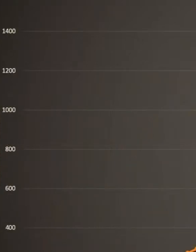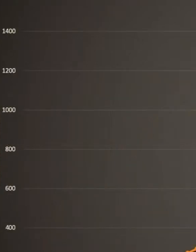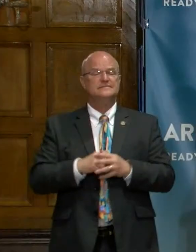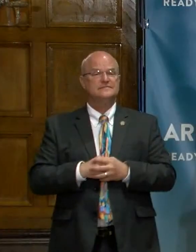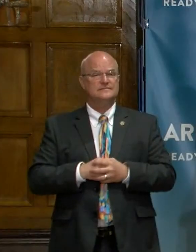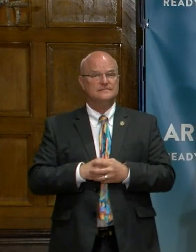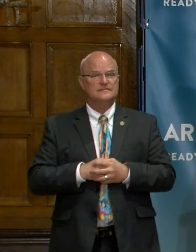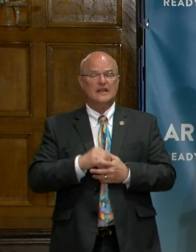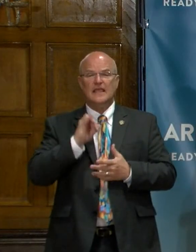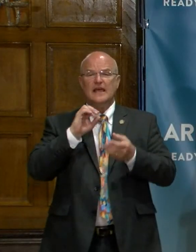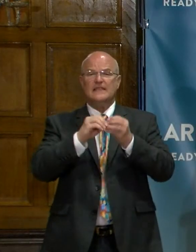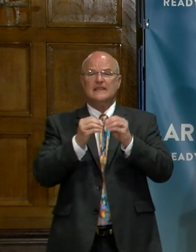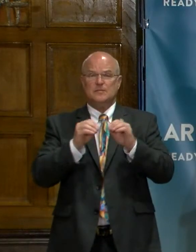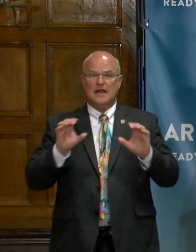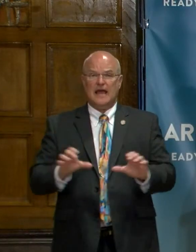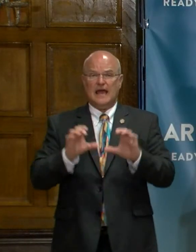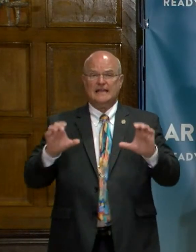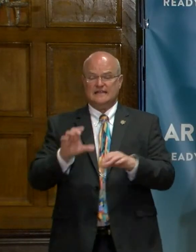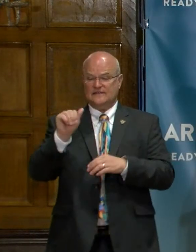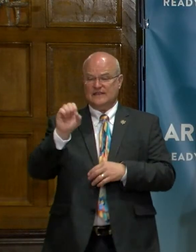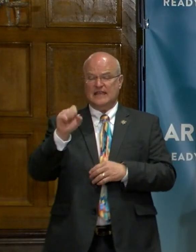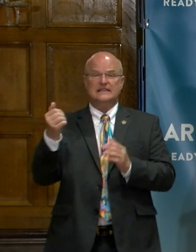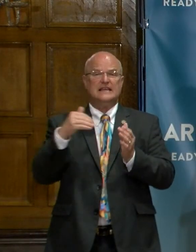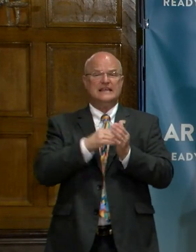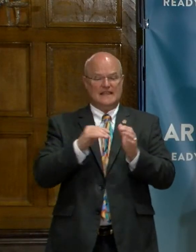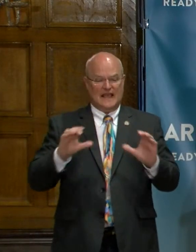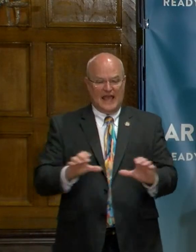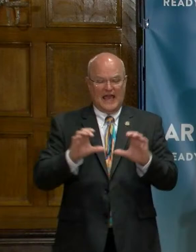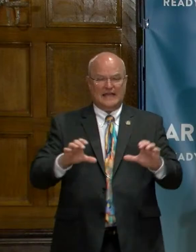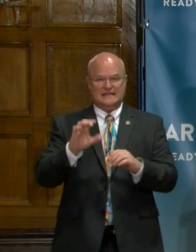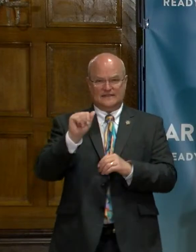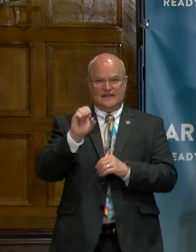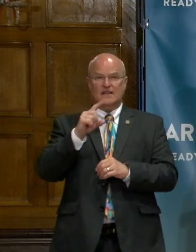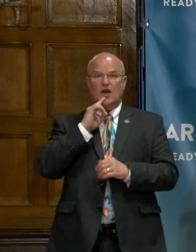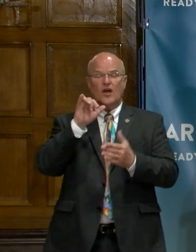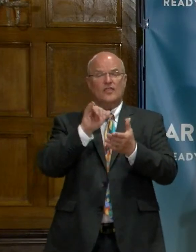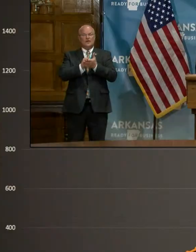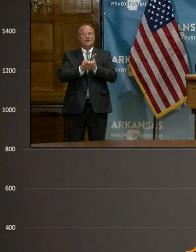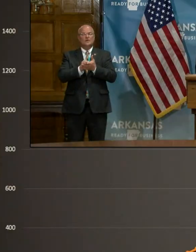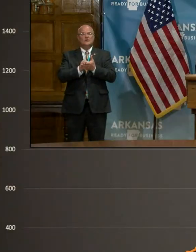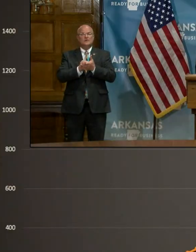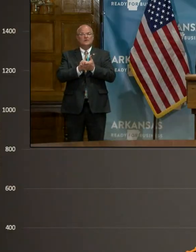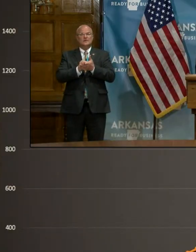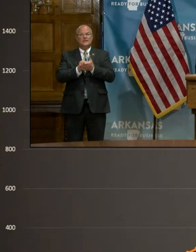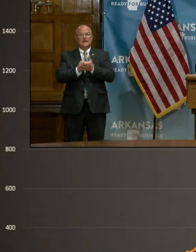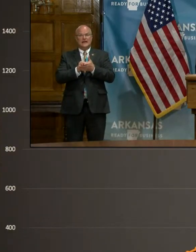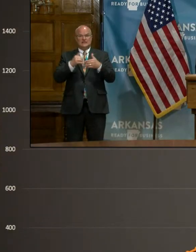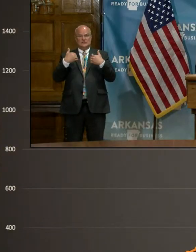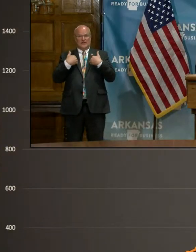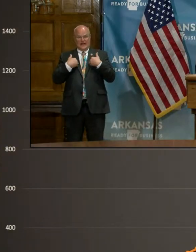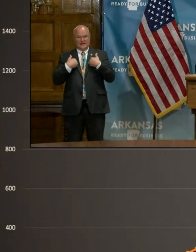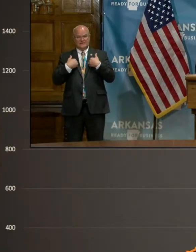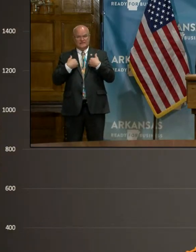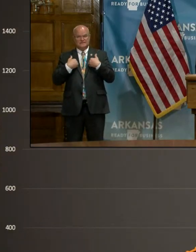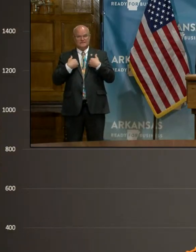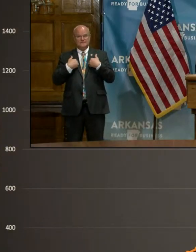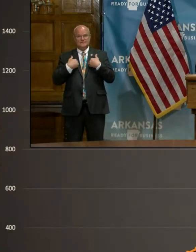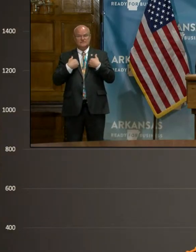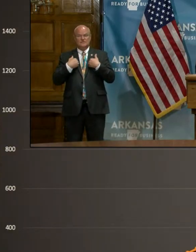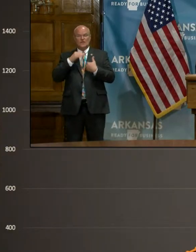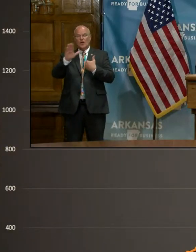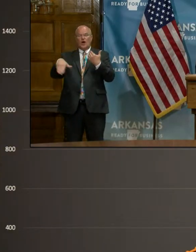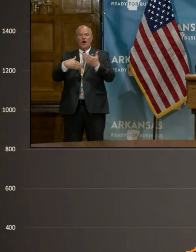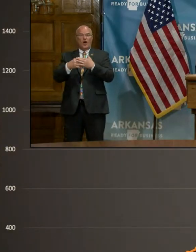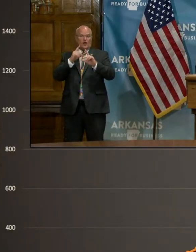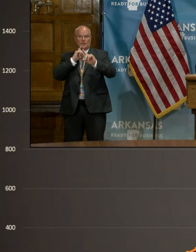slide is the number of active cases, and again, the active cases are those that you have your all